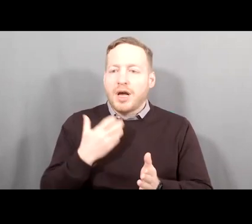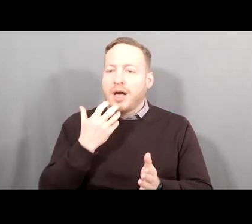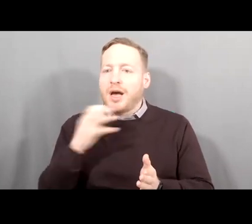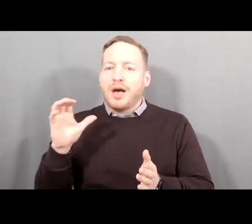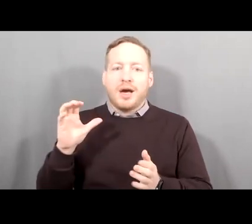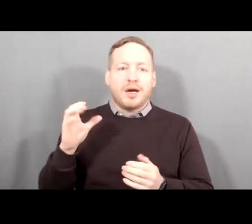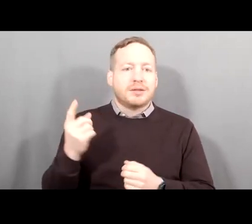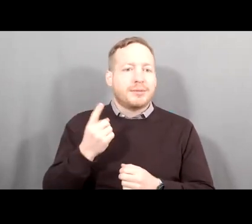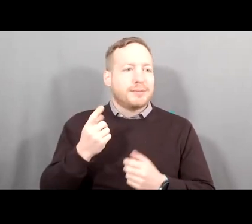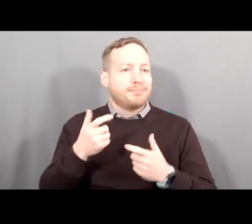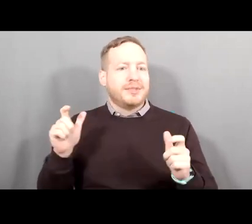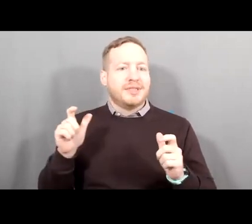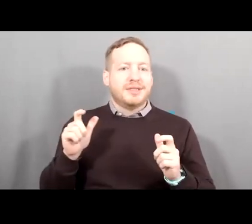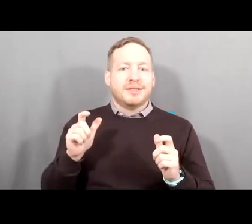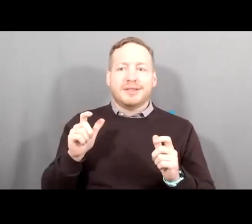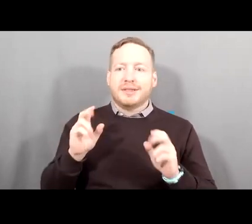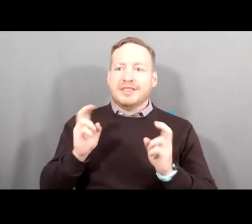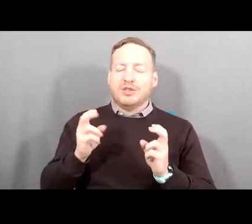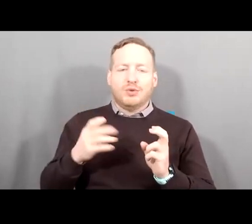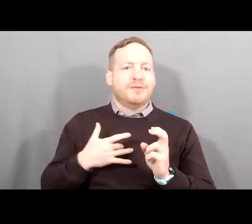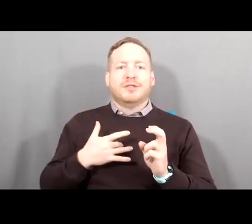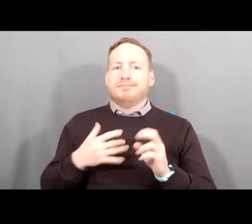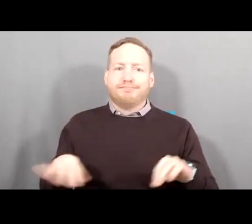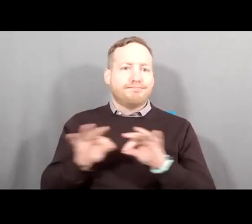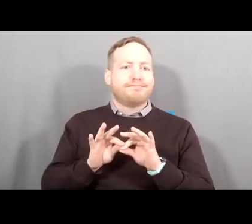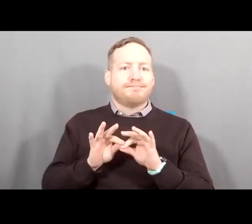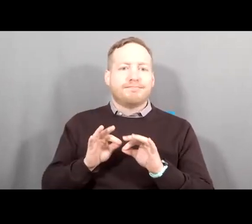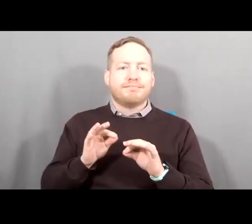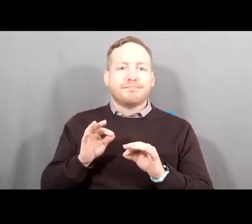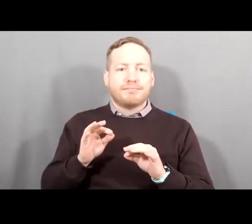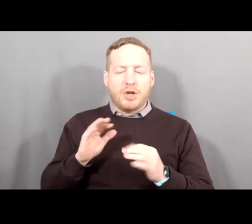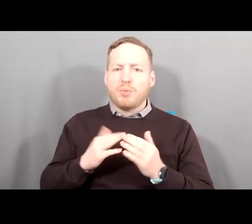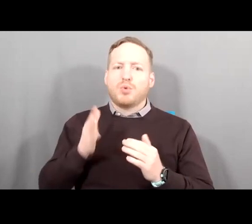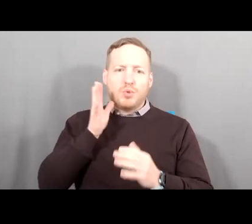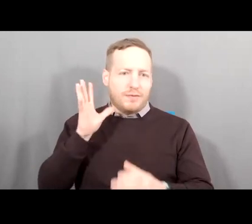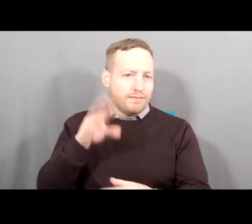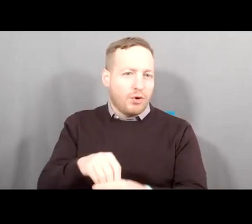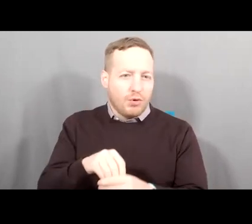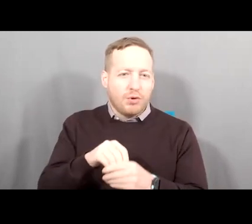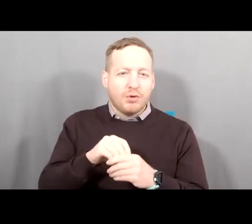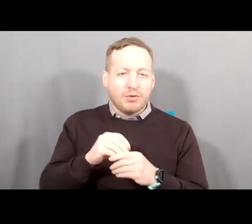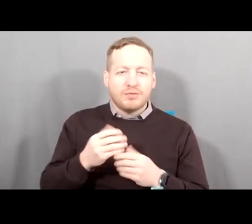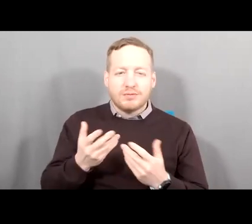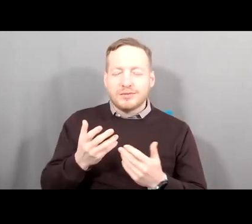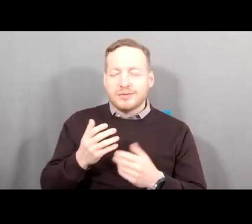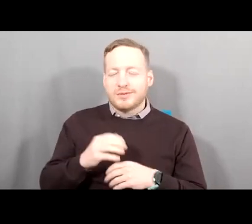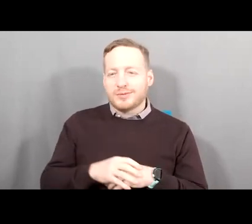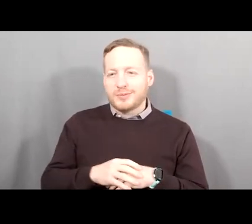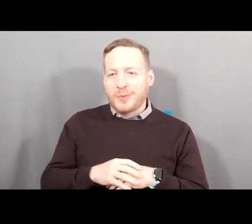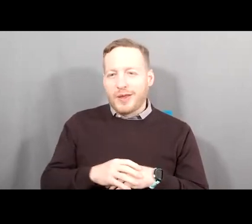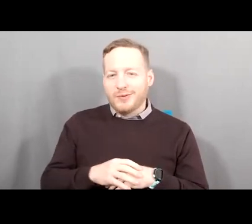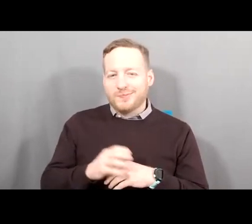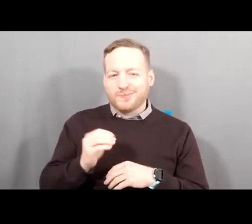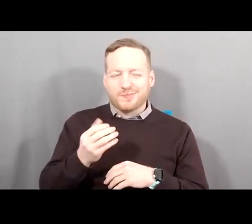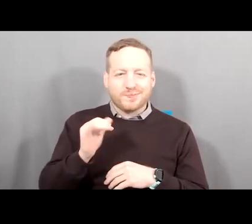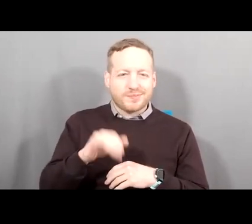I think we need to have something people are motivated to come in, some big issue, a hot issue that's important and significant for